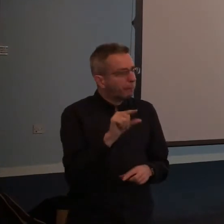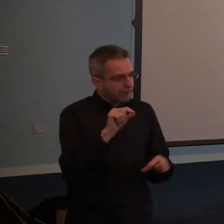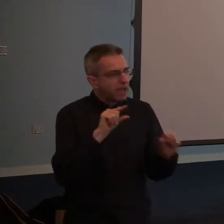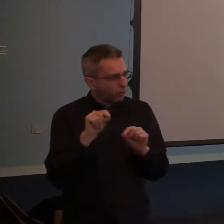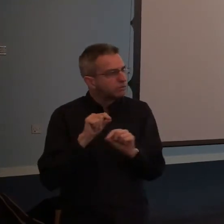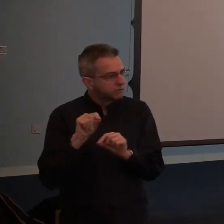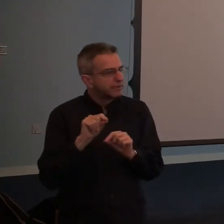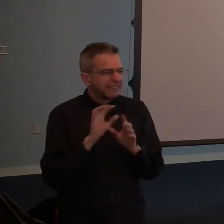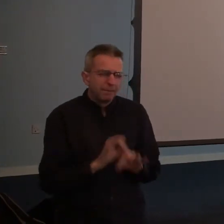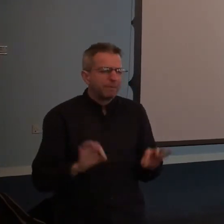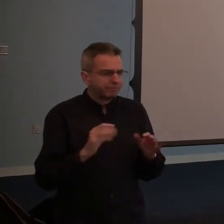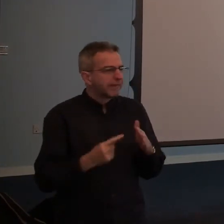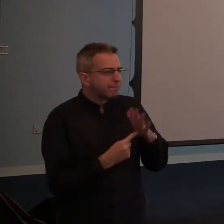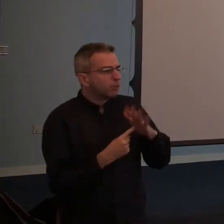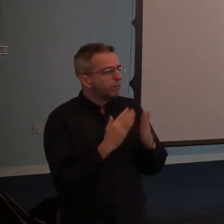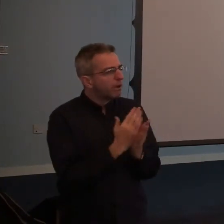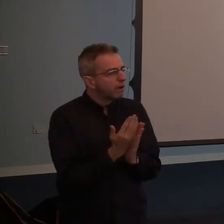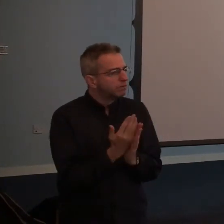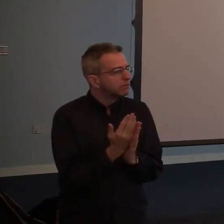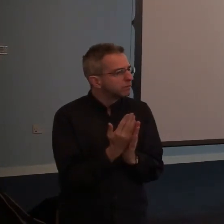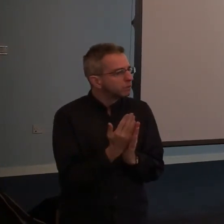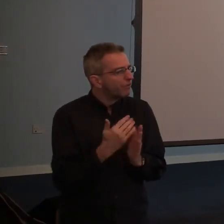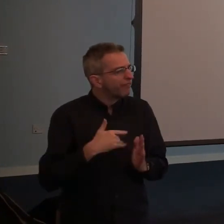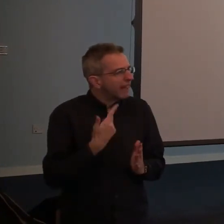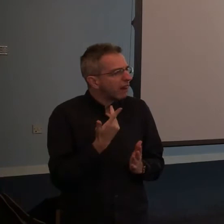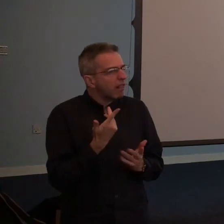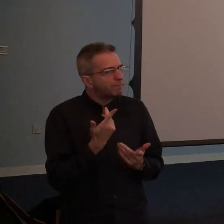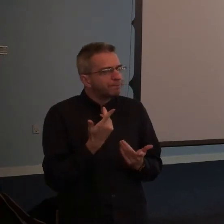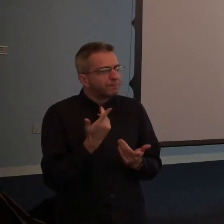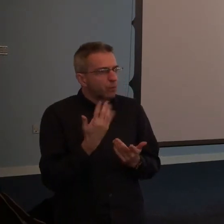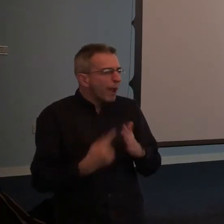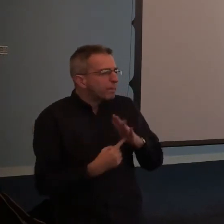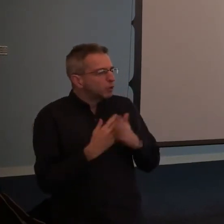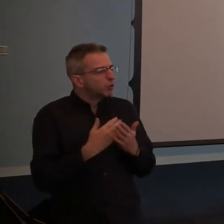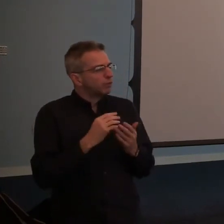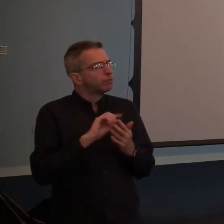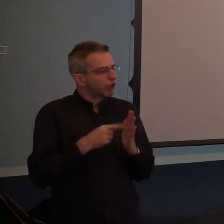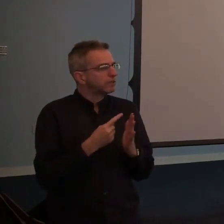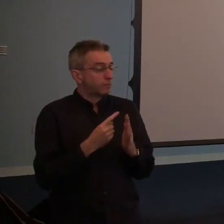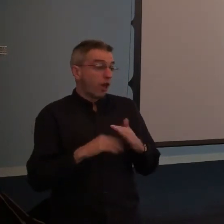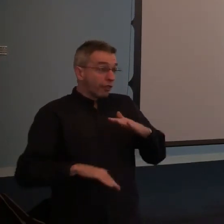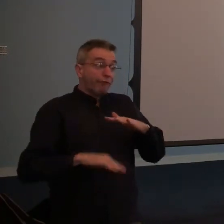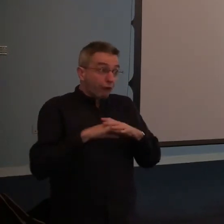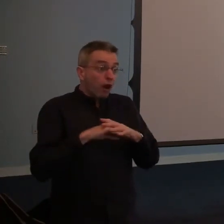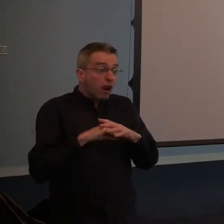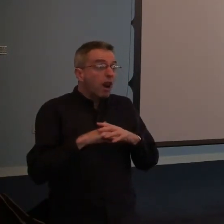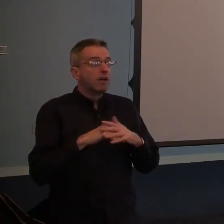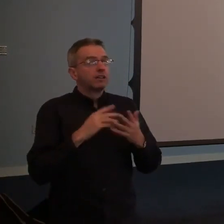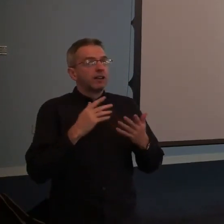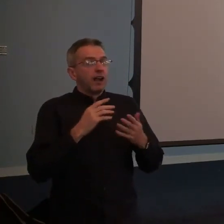I can't really talk about the full project, so I've tried to pick out the most salient parts, you know, the things that are most important